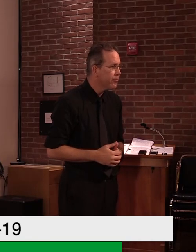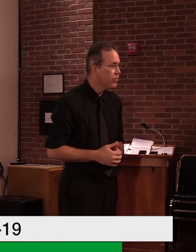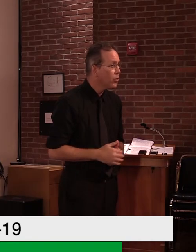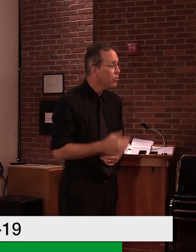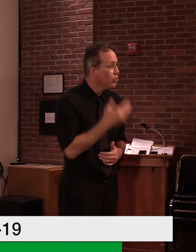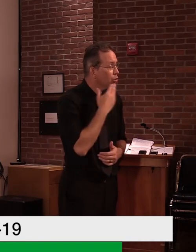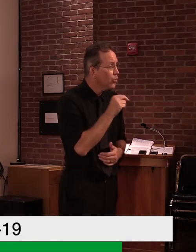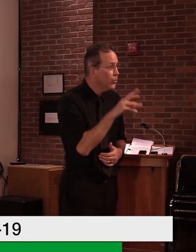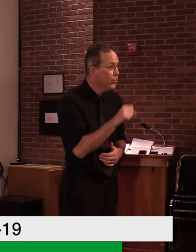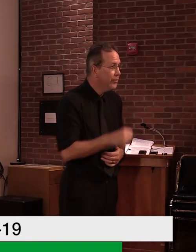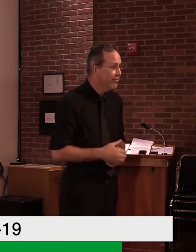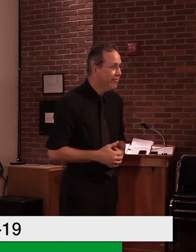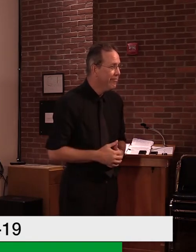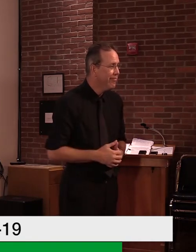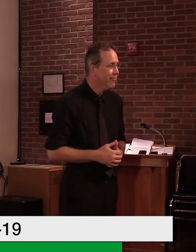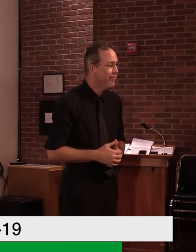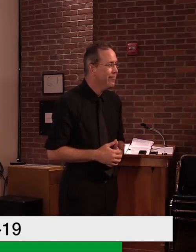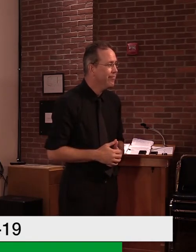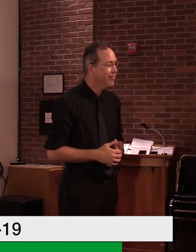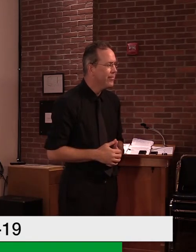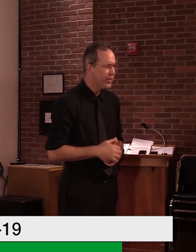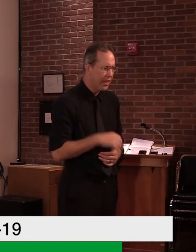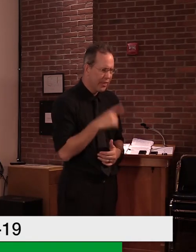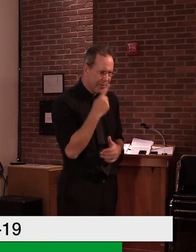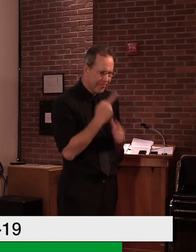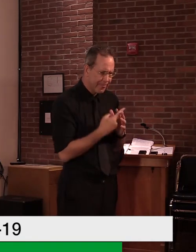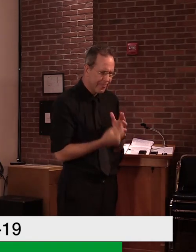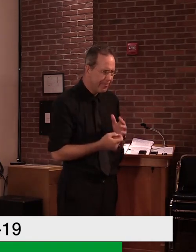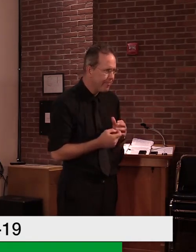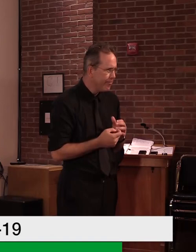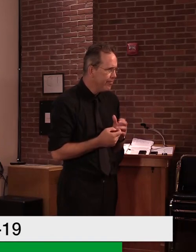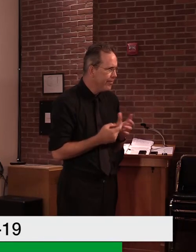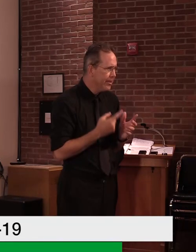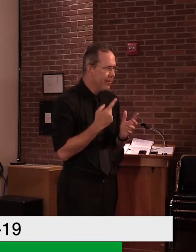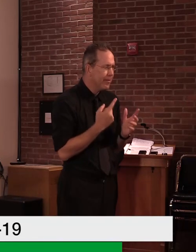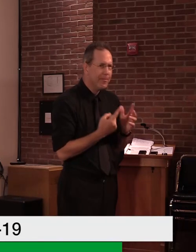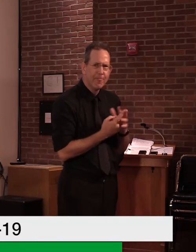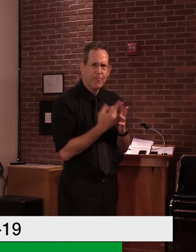I was going to say one other thing and I forgot, but do you have a comment to make as well?